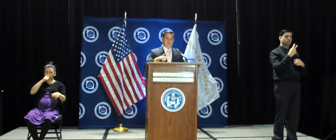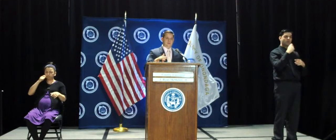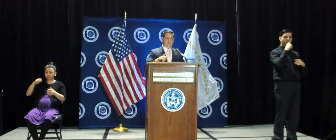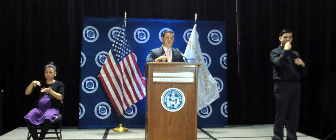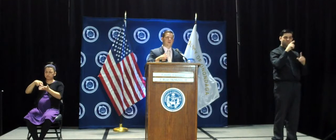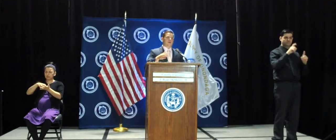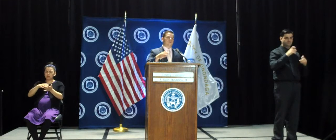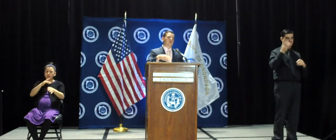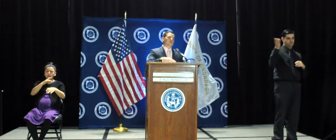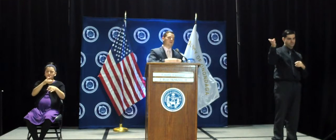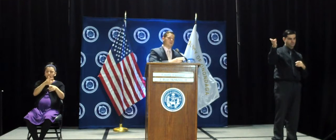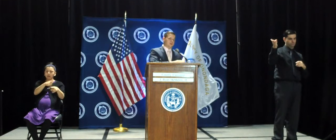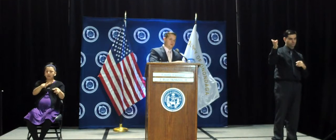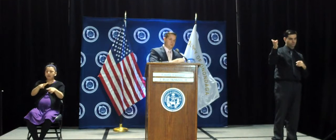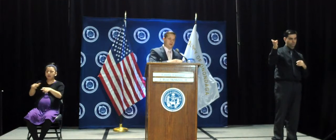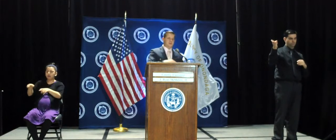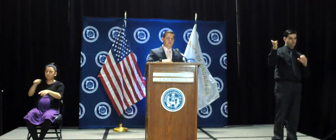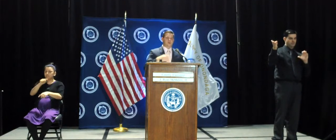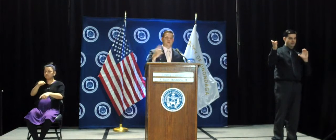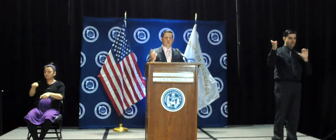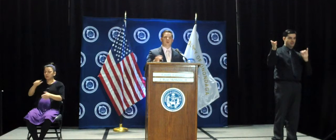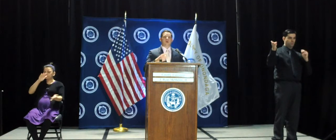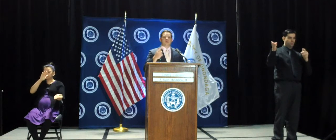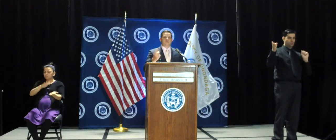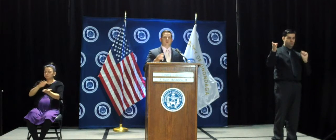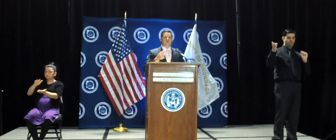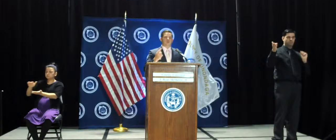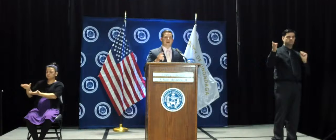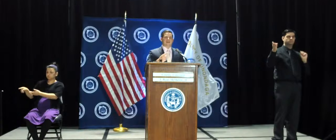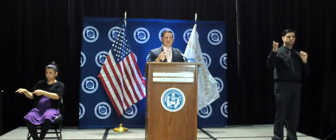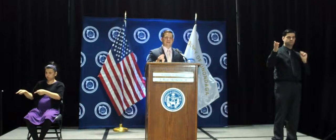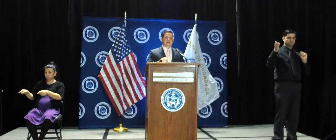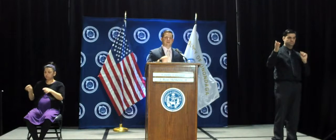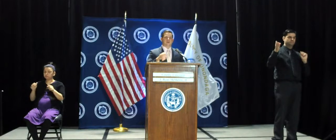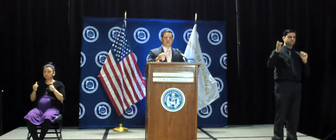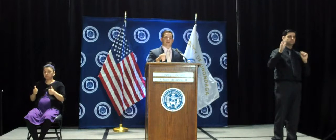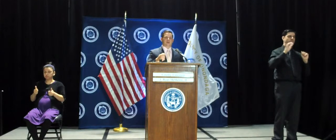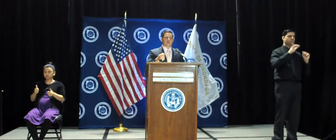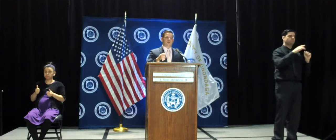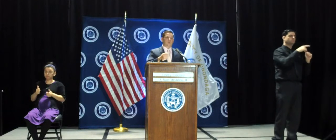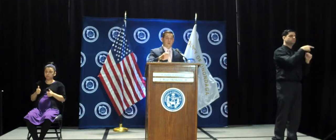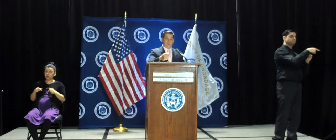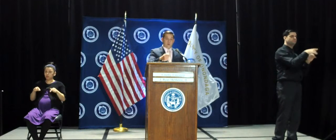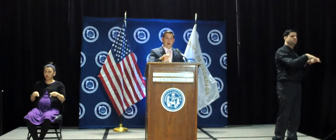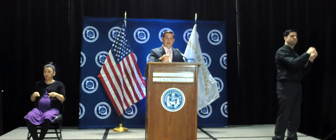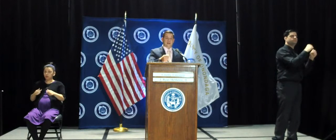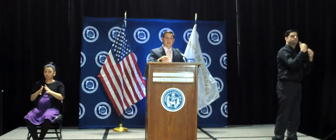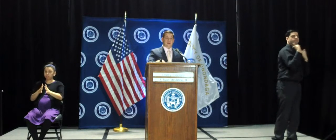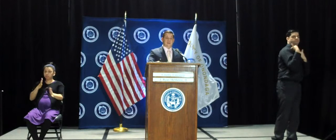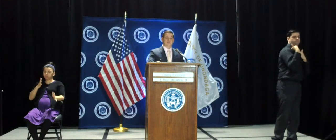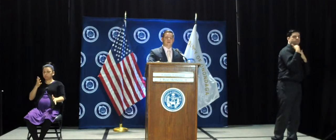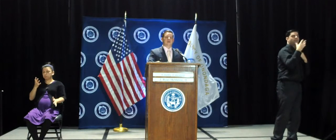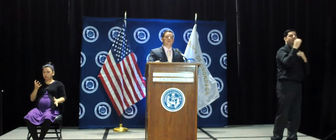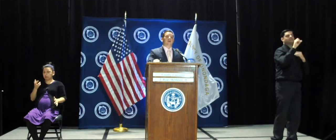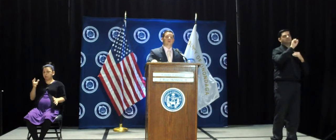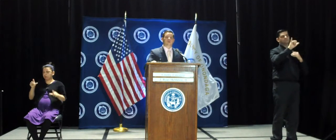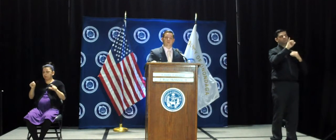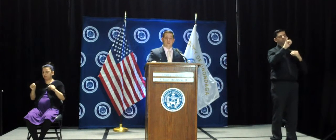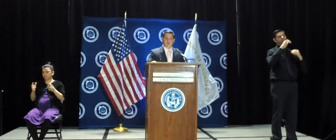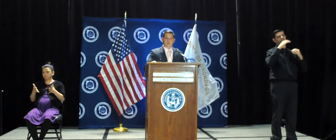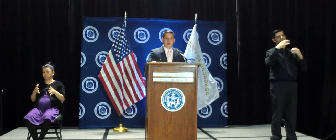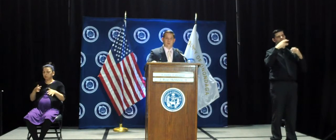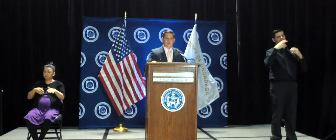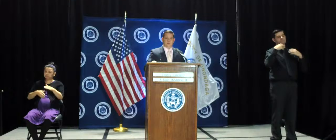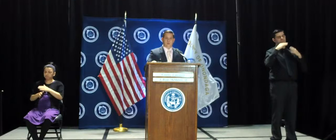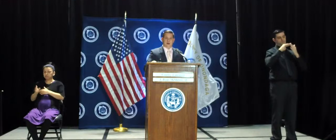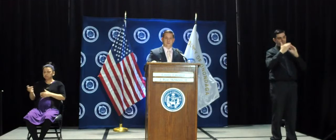symptomatic cases, and so does Syracuse Community Health Center. So folks who want to get a test are getting it right when they want to get a test. They don't get the